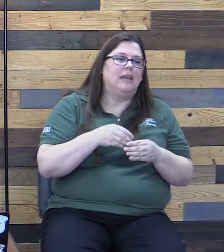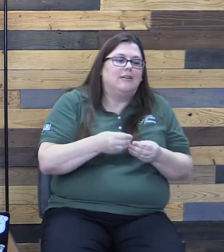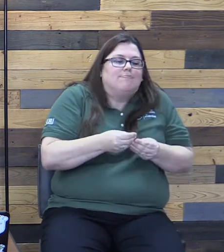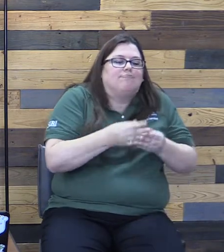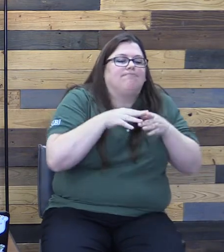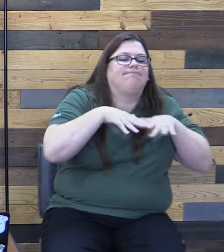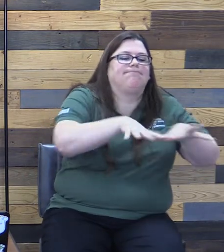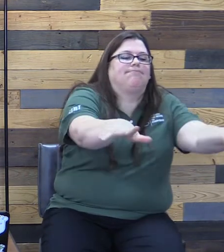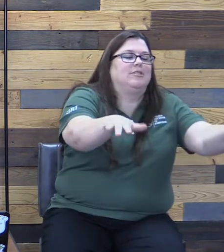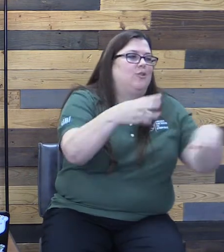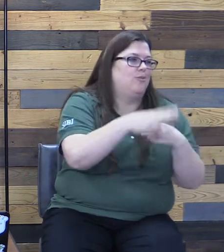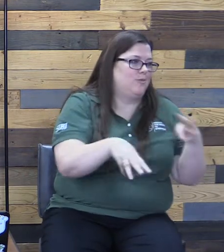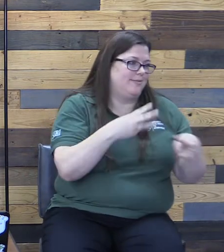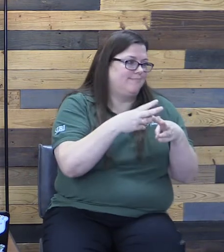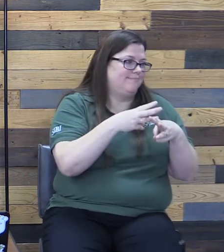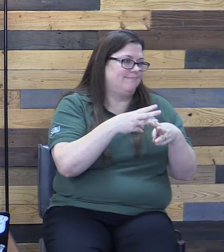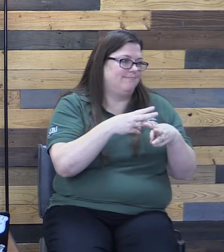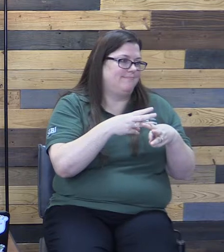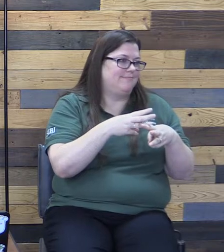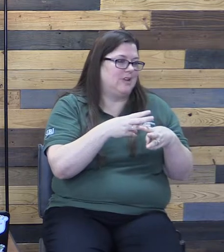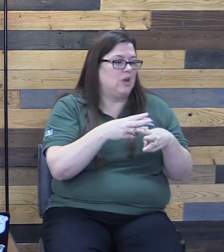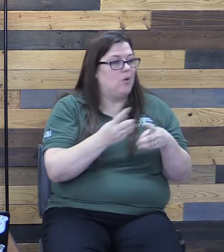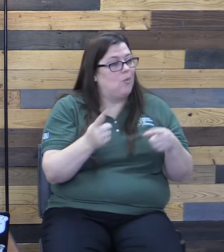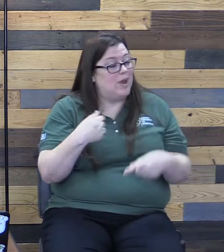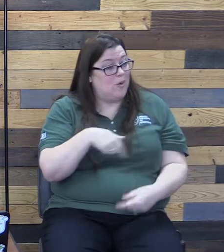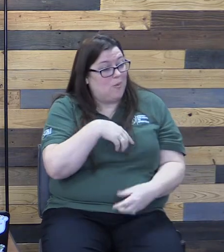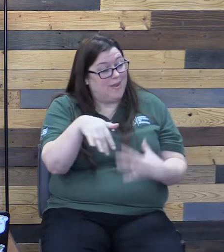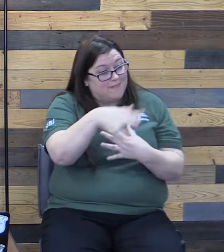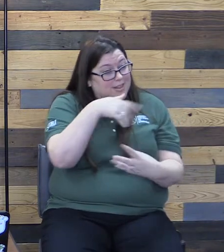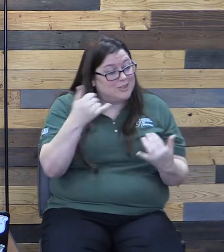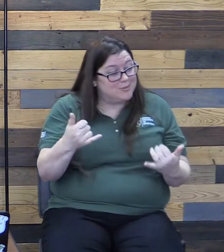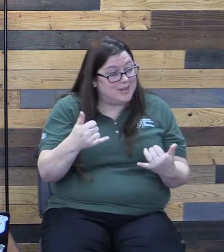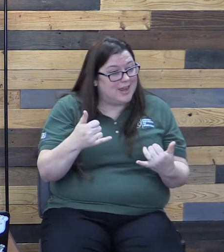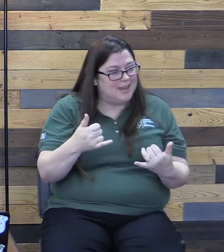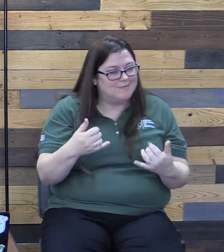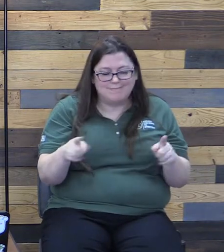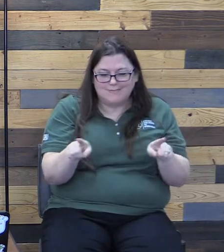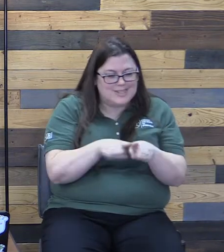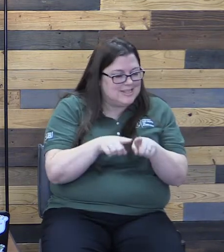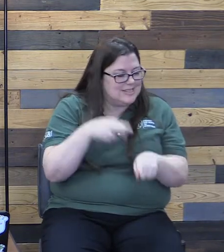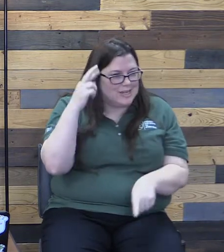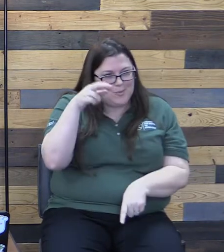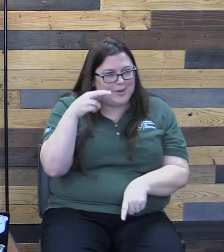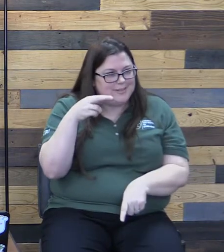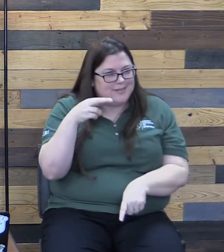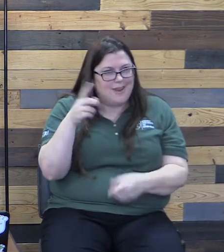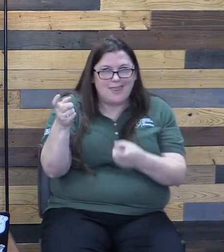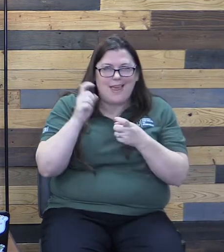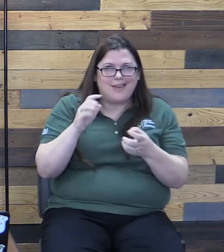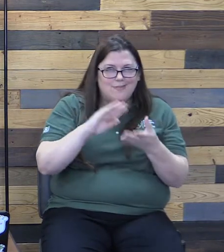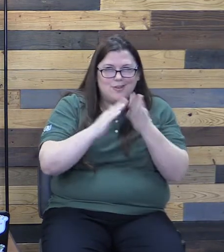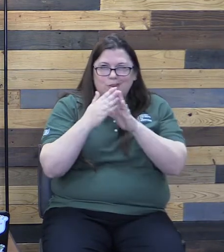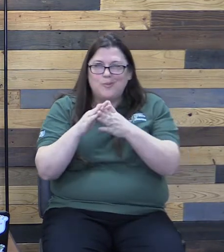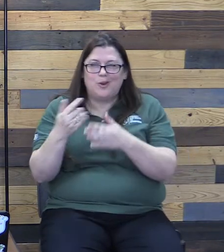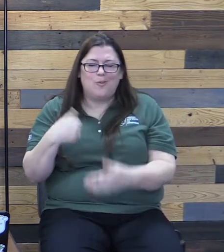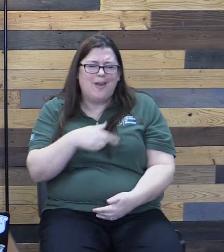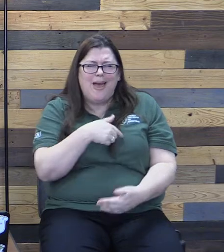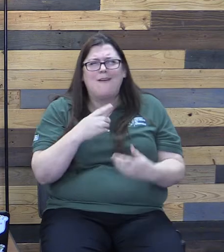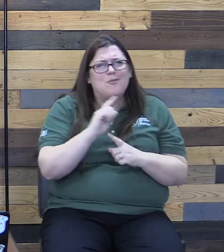church today, it's for a very similar reason, that he gives us the gift of community. We will have moments when we are distracted,